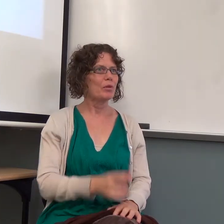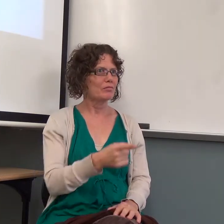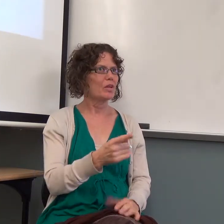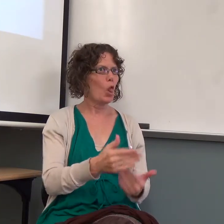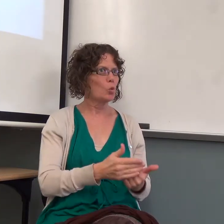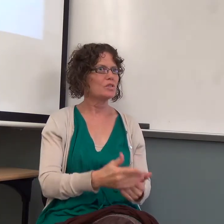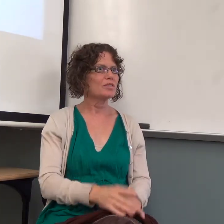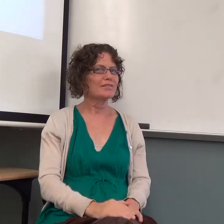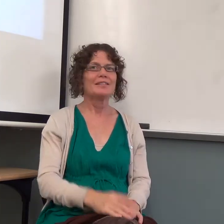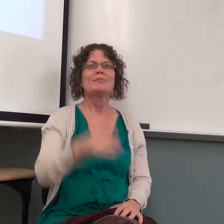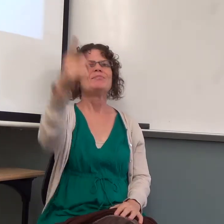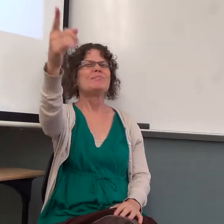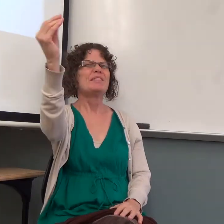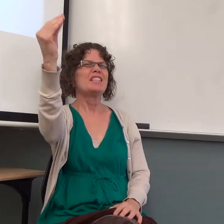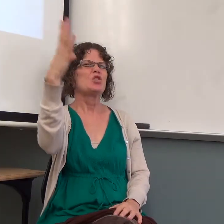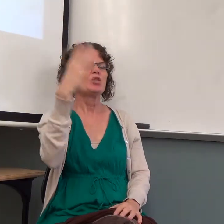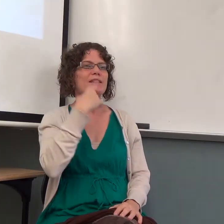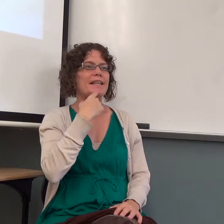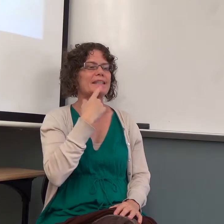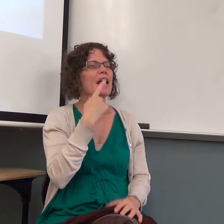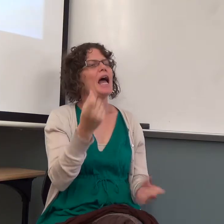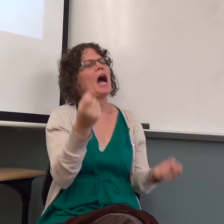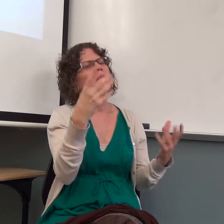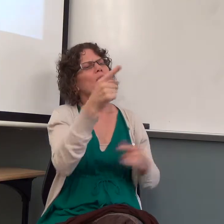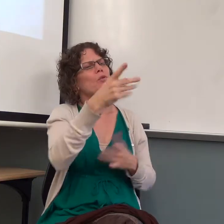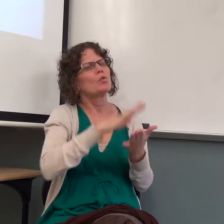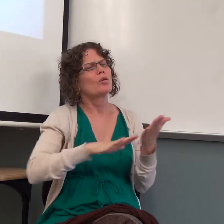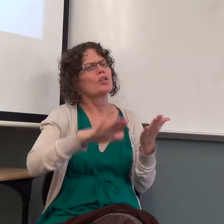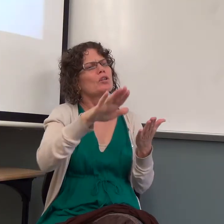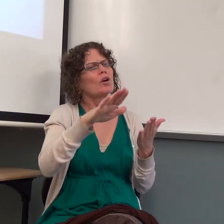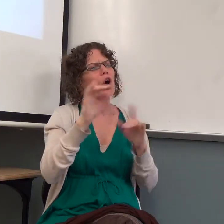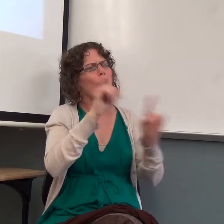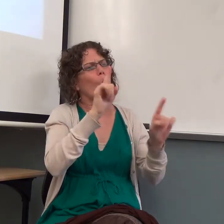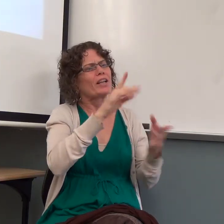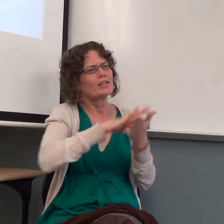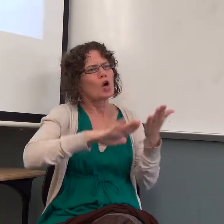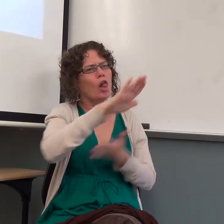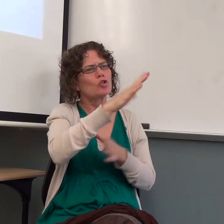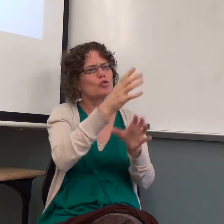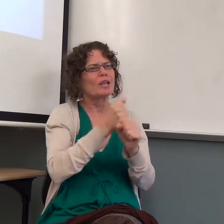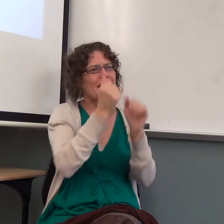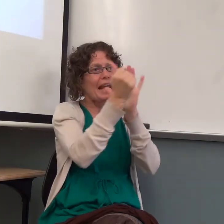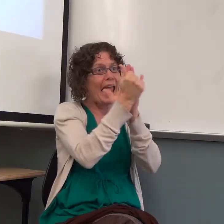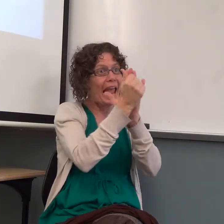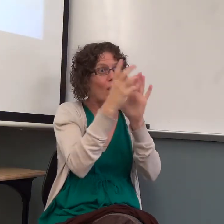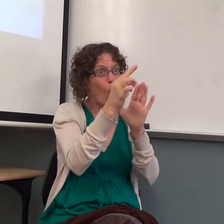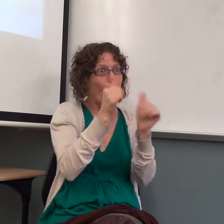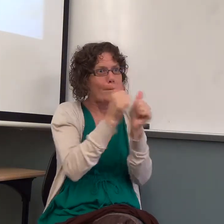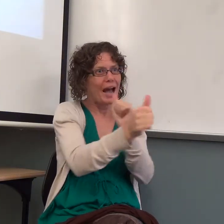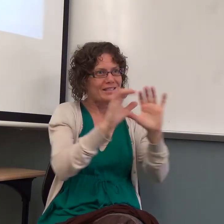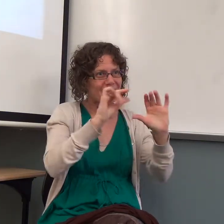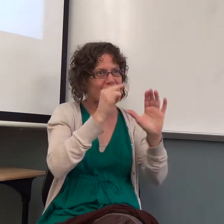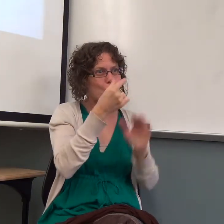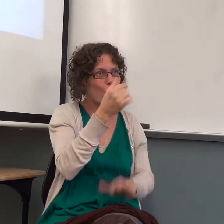So how many of you guys are going to college to get an A or a passing grade? Raise your hand. Good. I